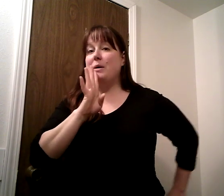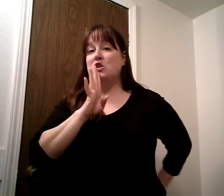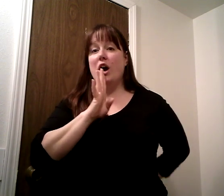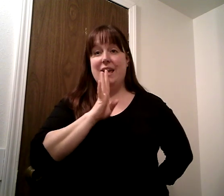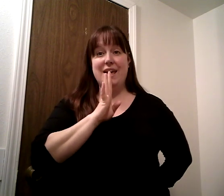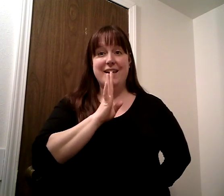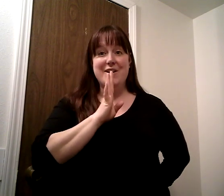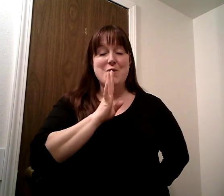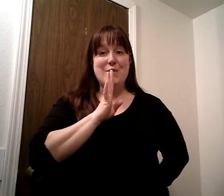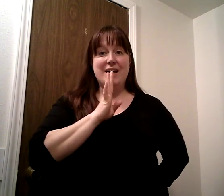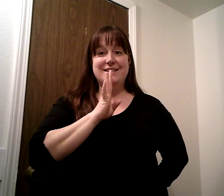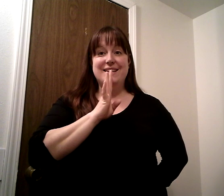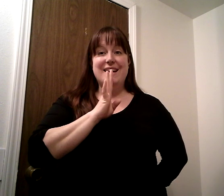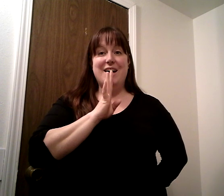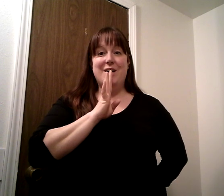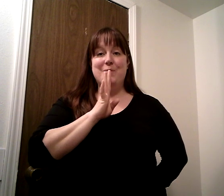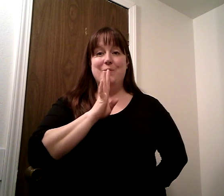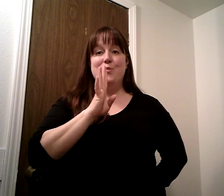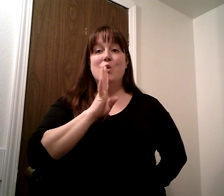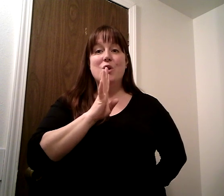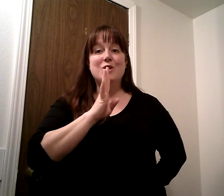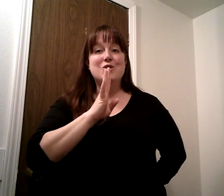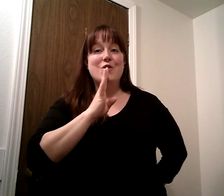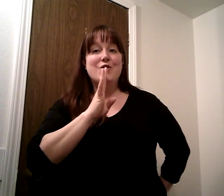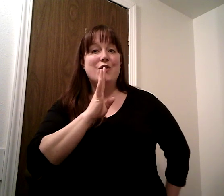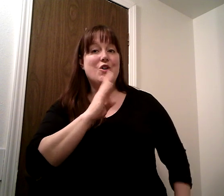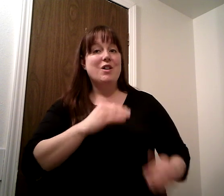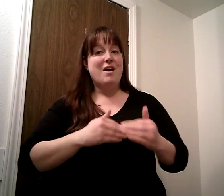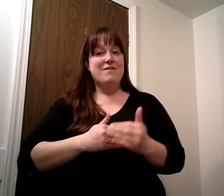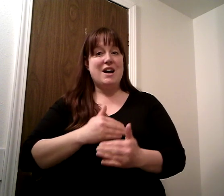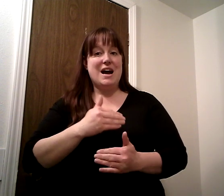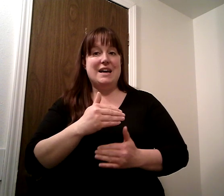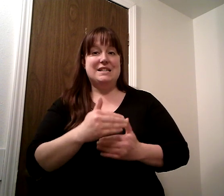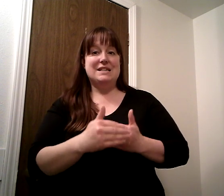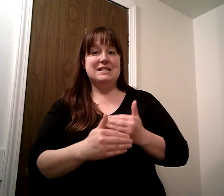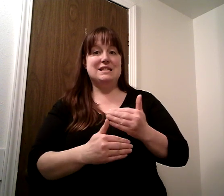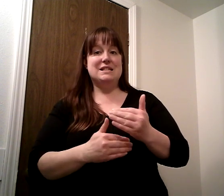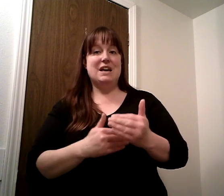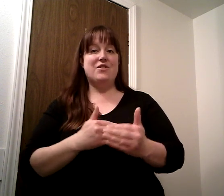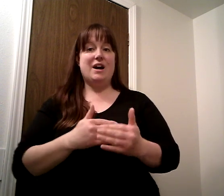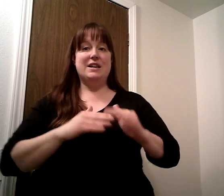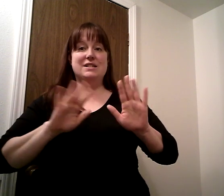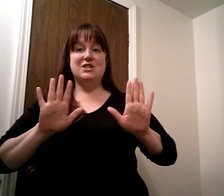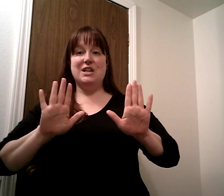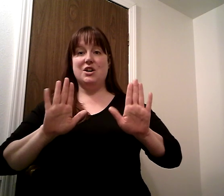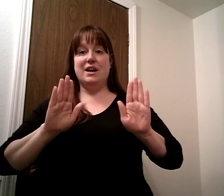about talking, right? Words full of kindness. This is the sign for kindness. Just take your hands